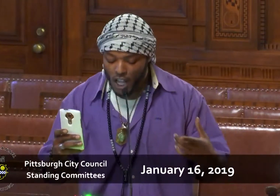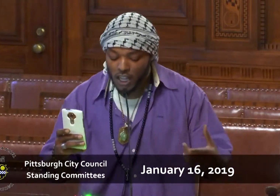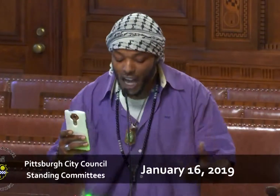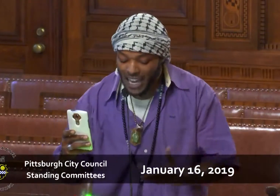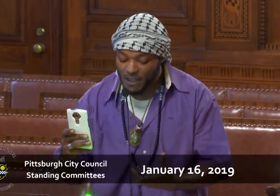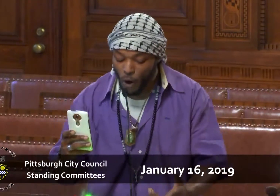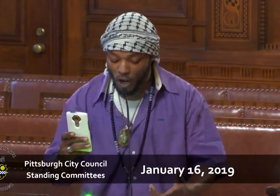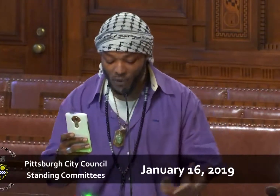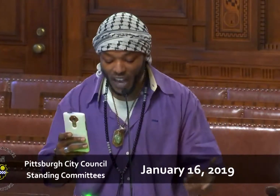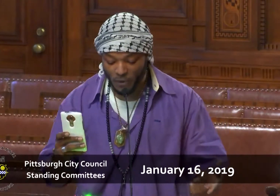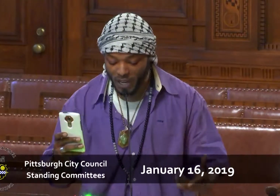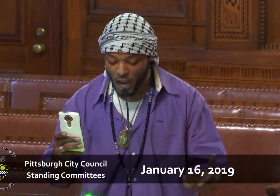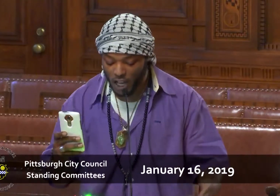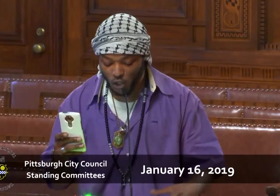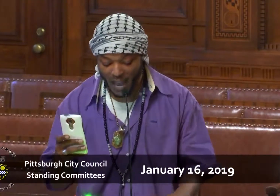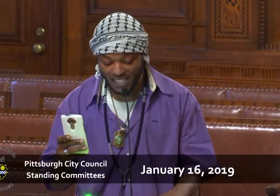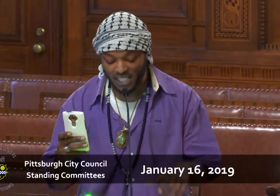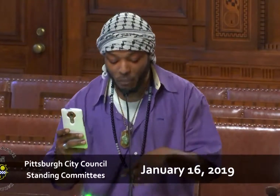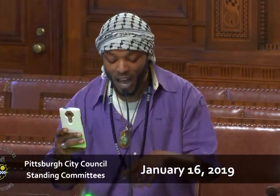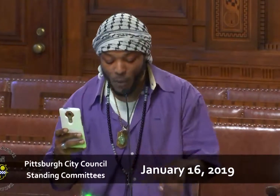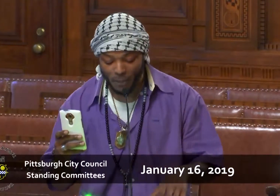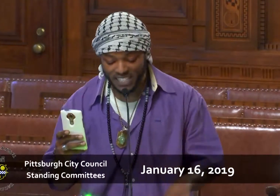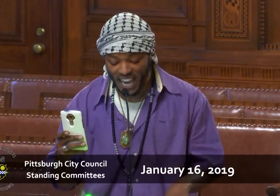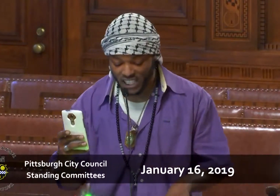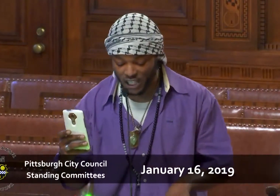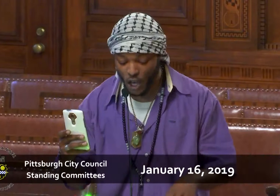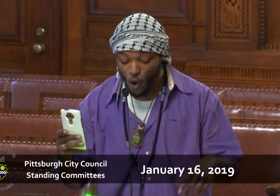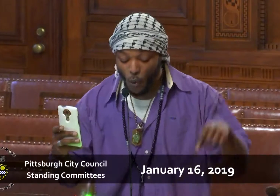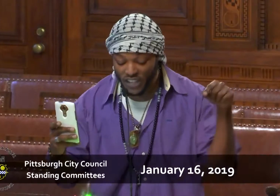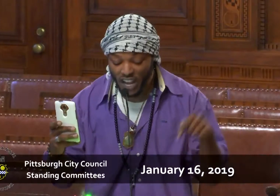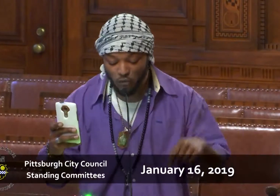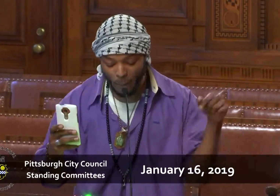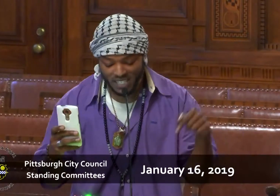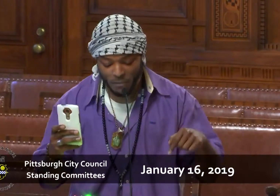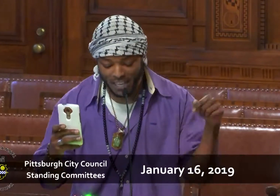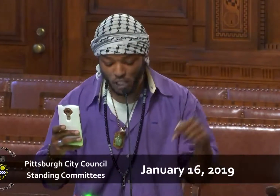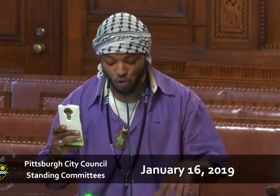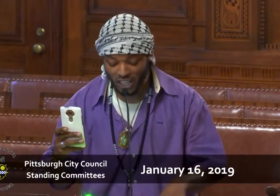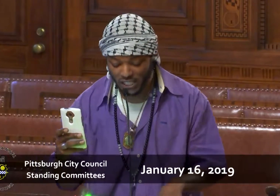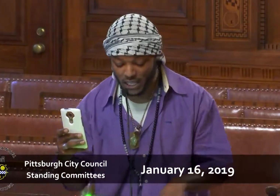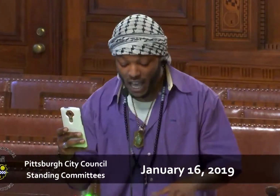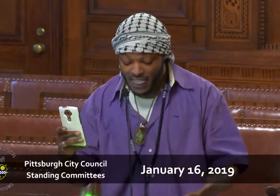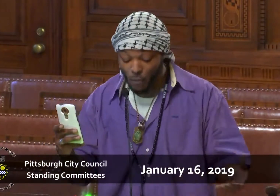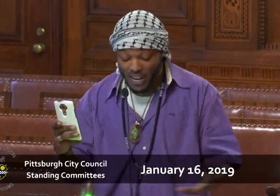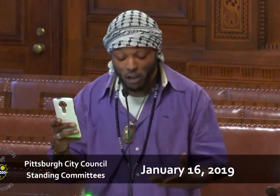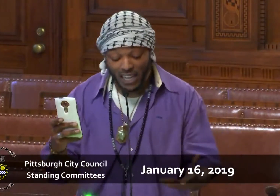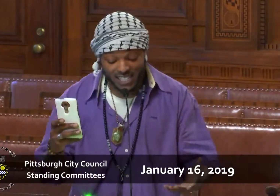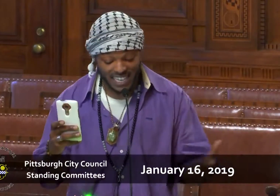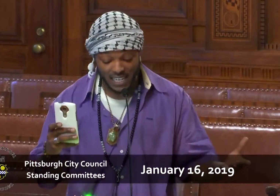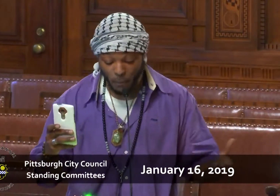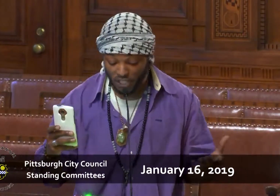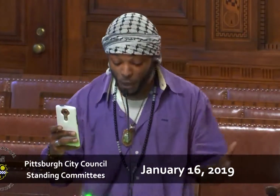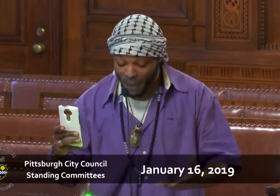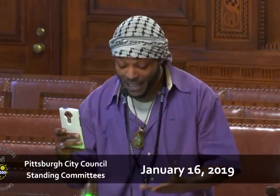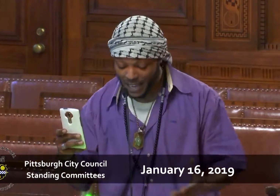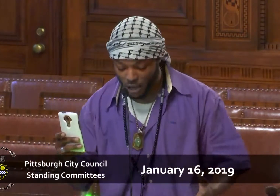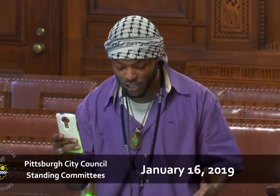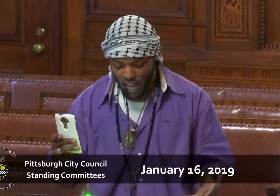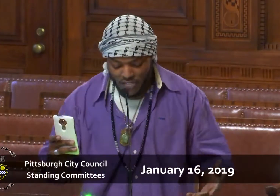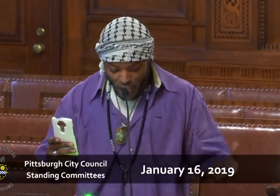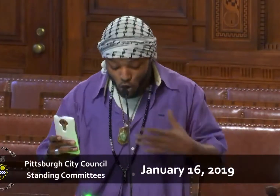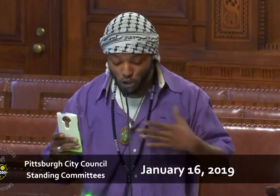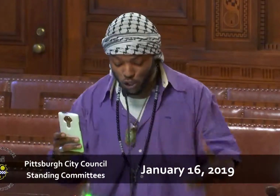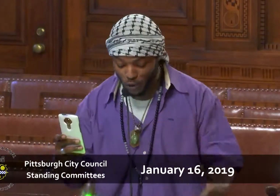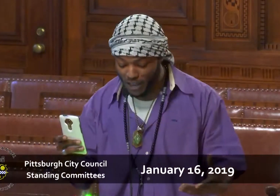fun. Lockheed Martin with government contracts to supply weapons caches with enough weapons of mass destruction that when they are done seeing the numbers in their bank